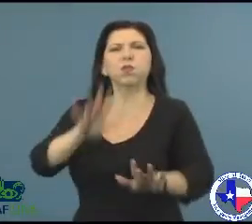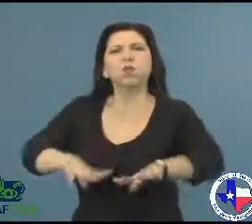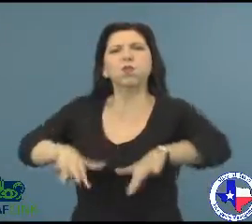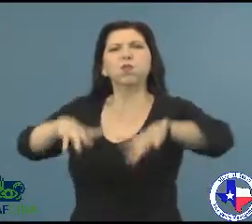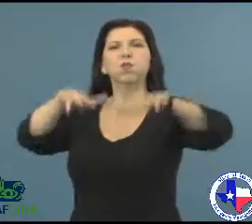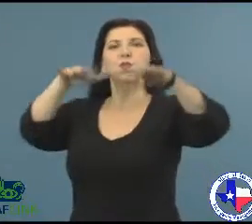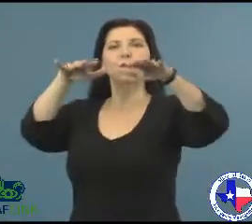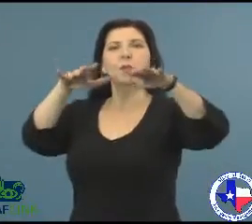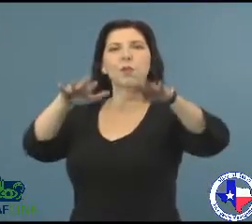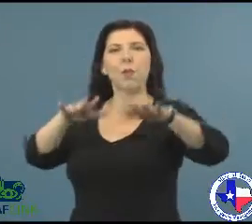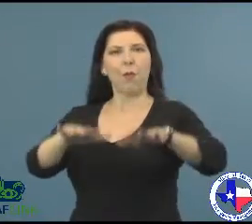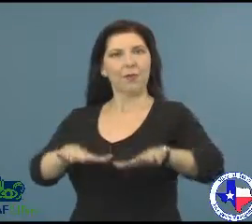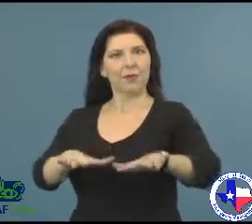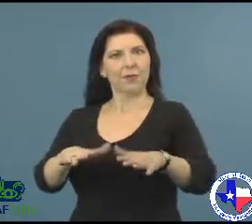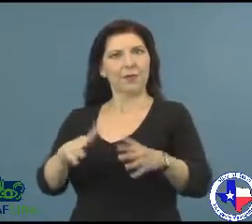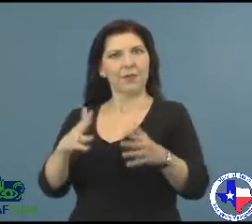Dangers after a flood.